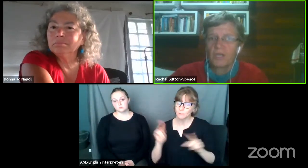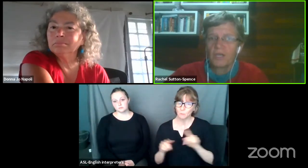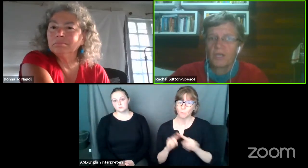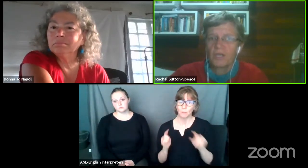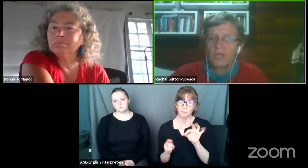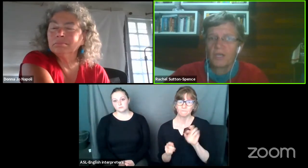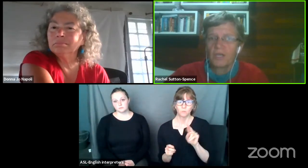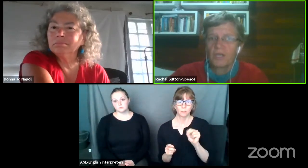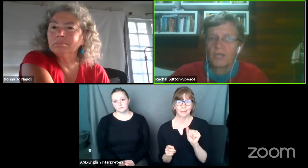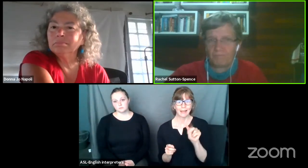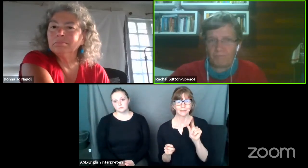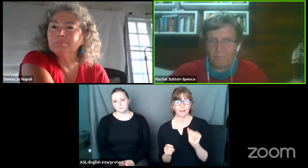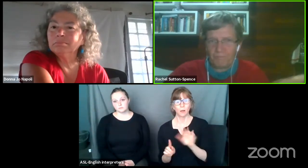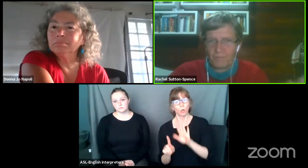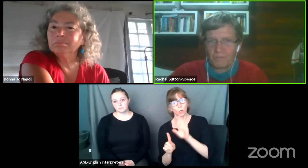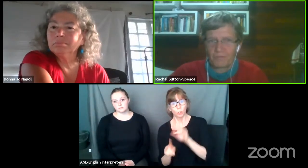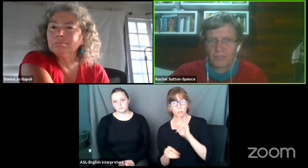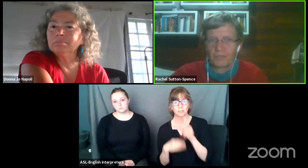justice, about the